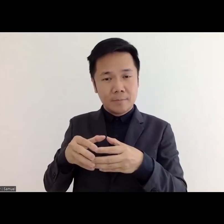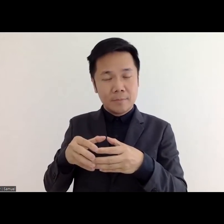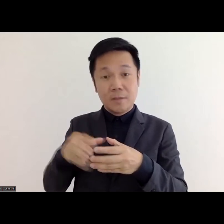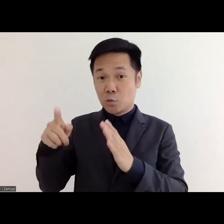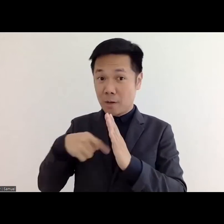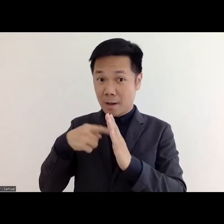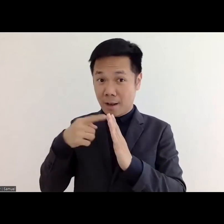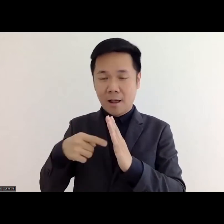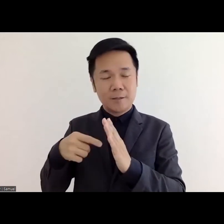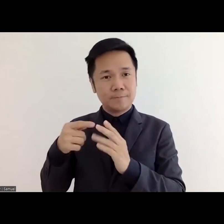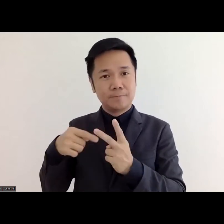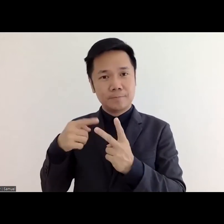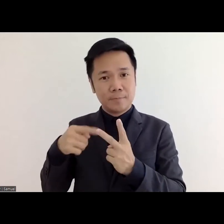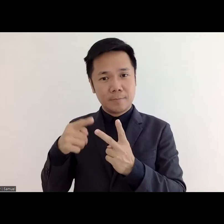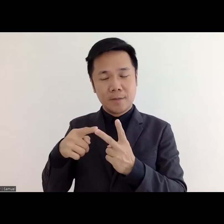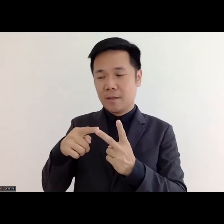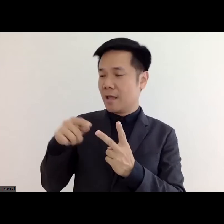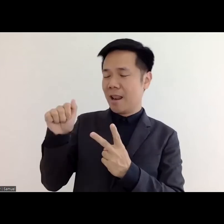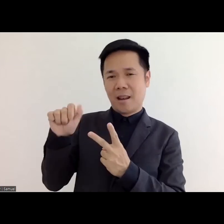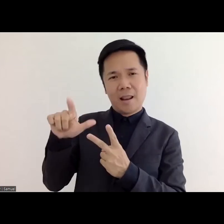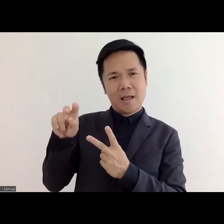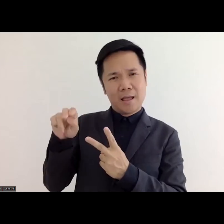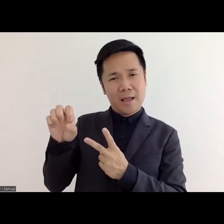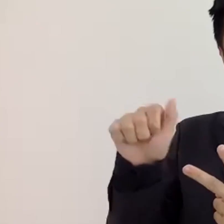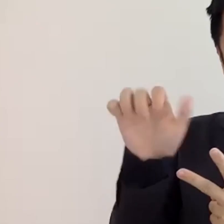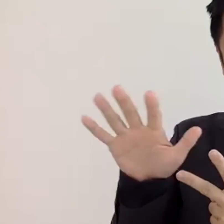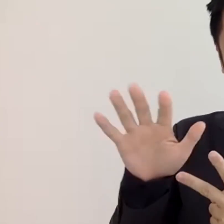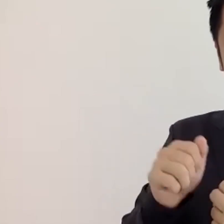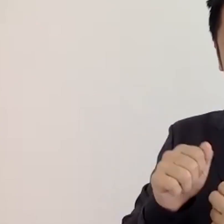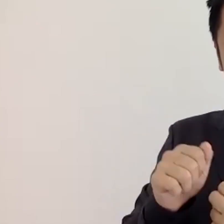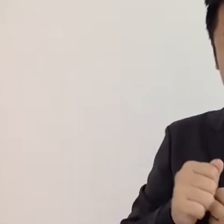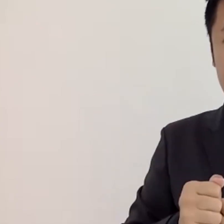Lanka and Learn Asia. So,